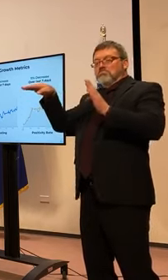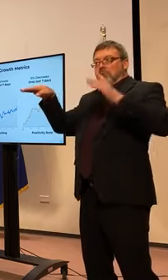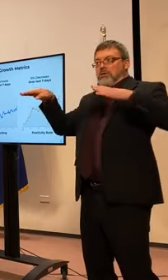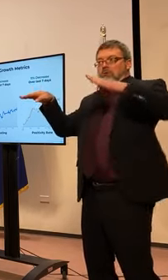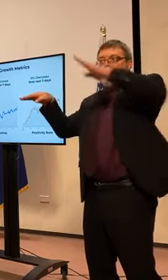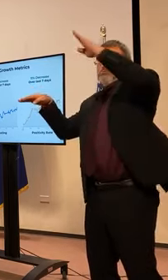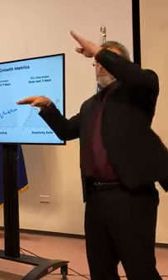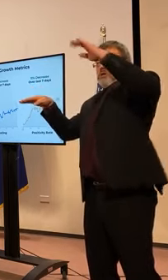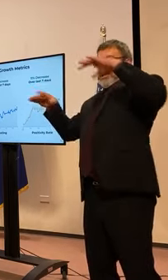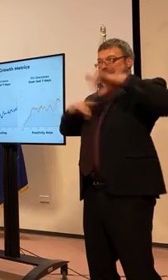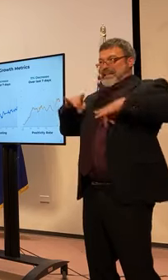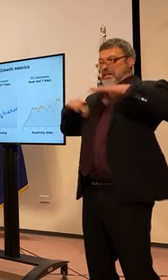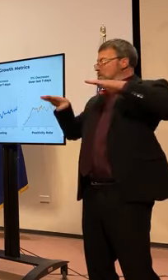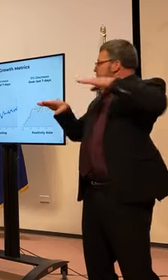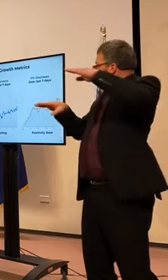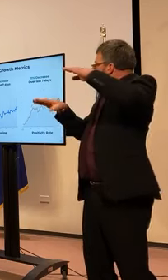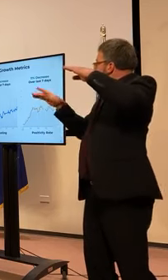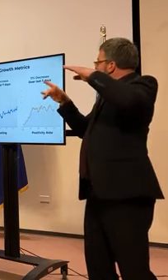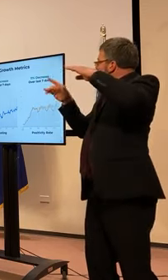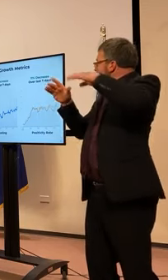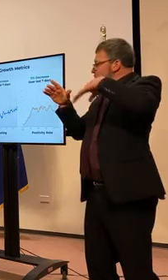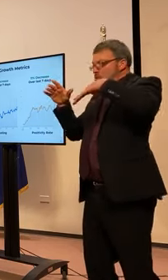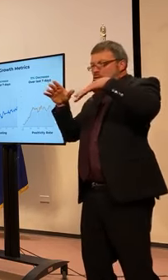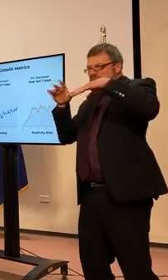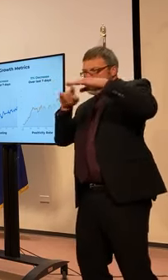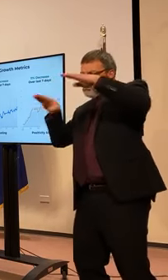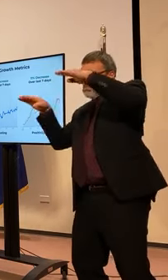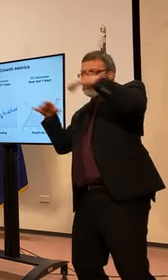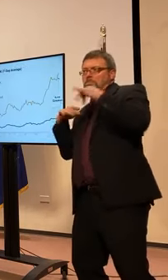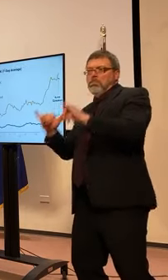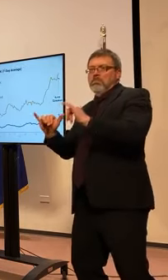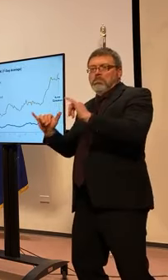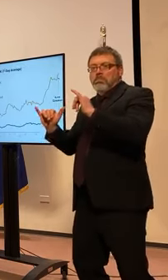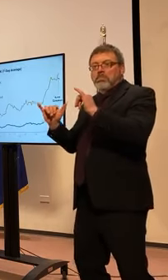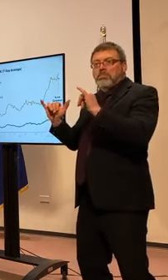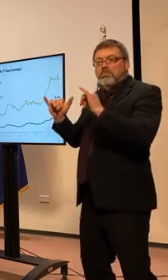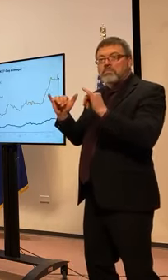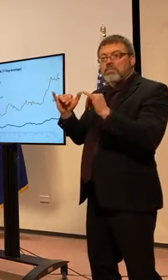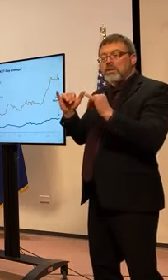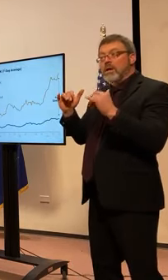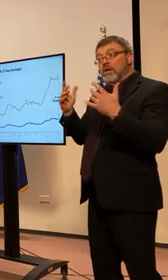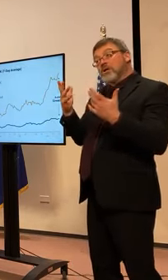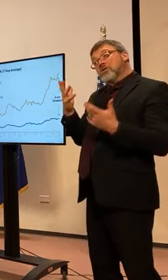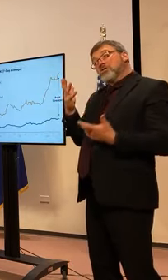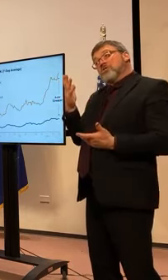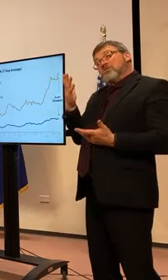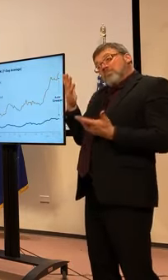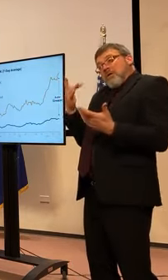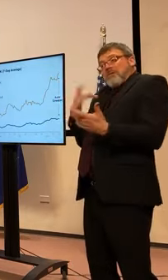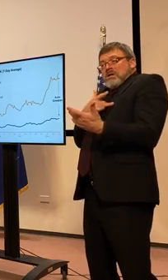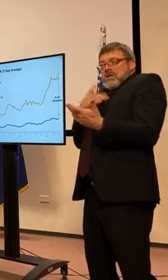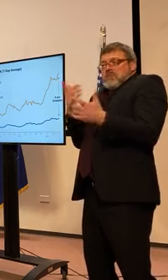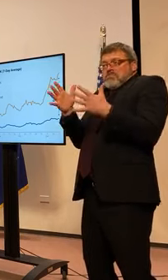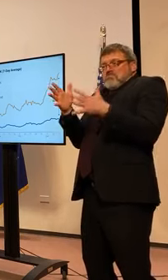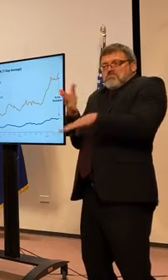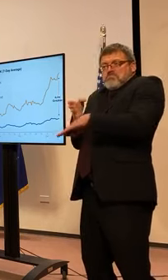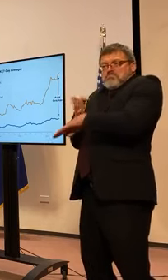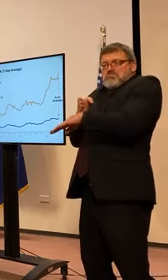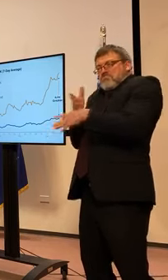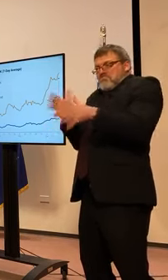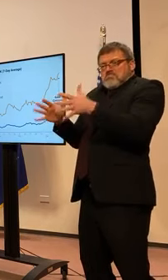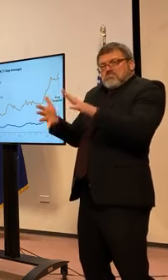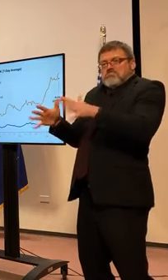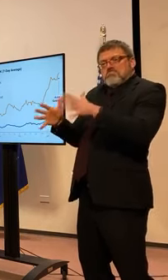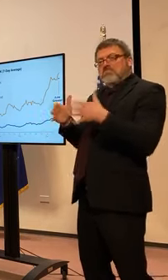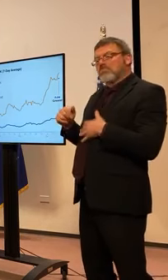but some good signs there in our data. When we look at the next slide, you'll see that the rates among